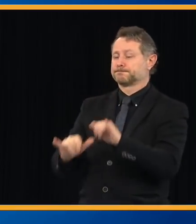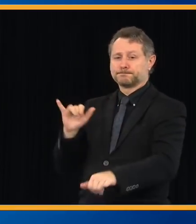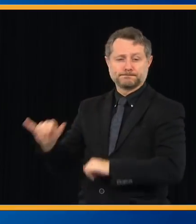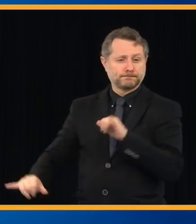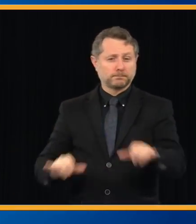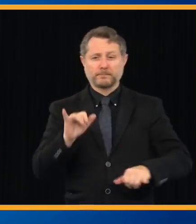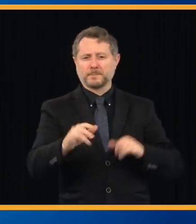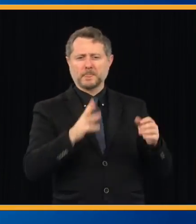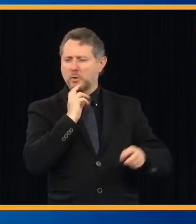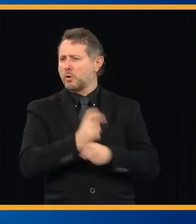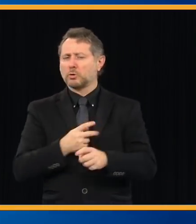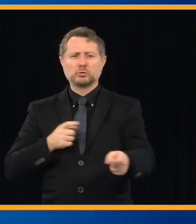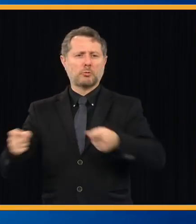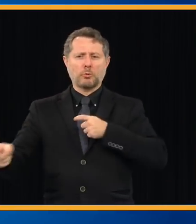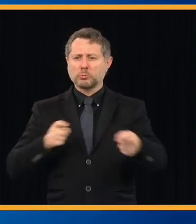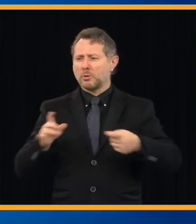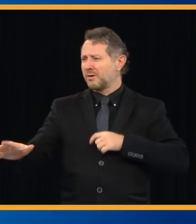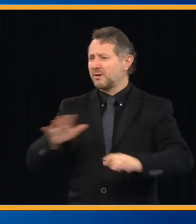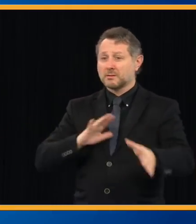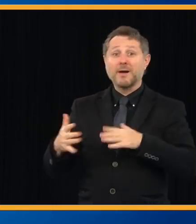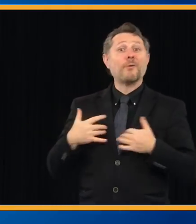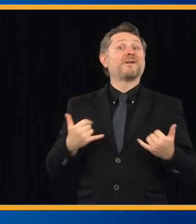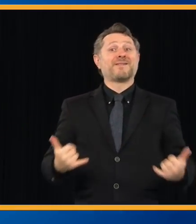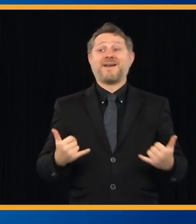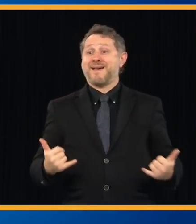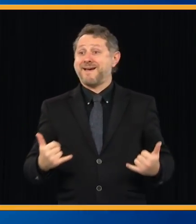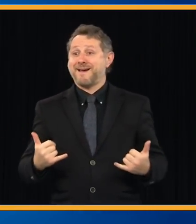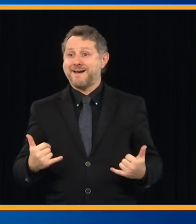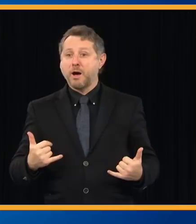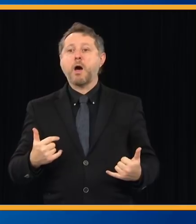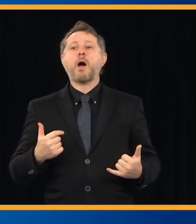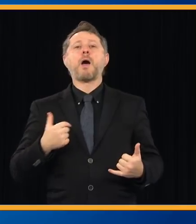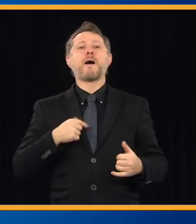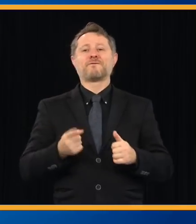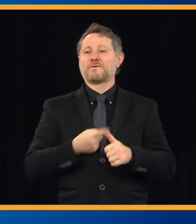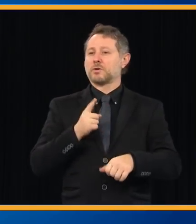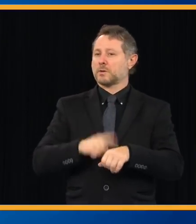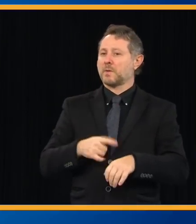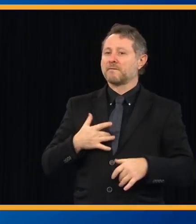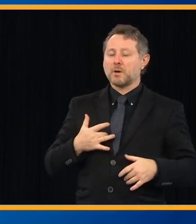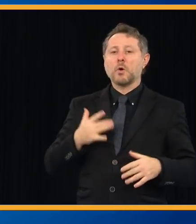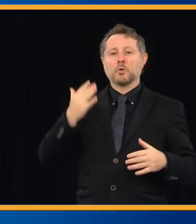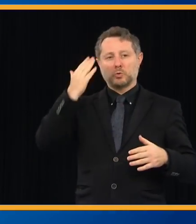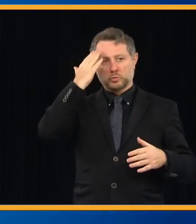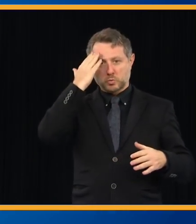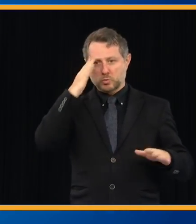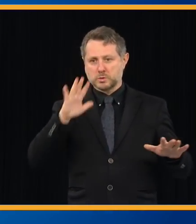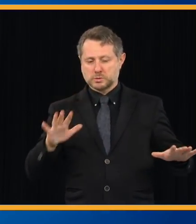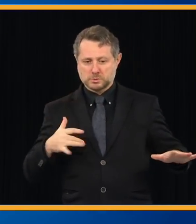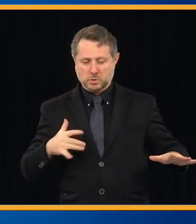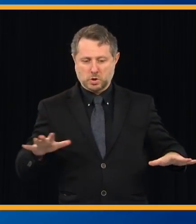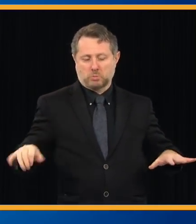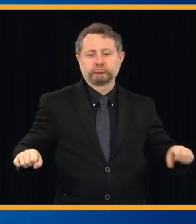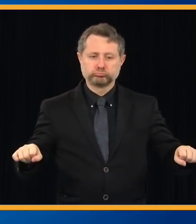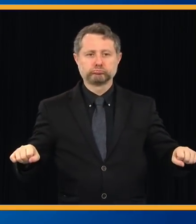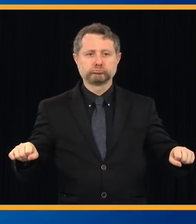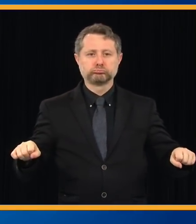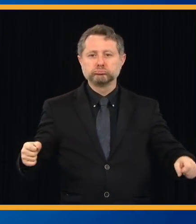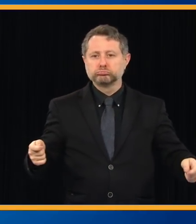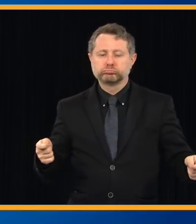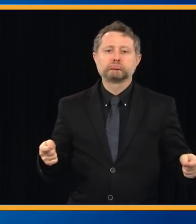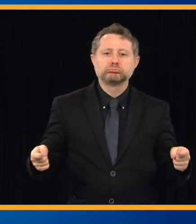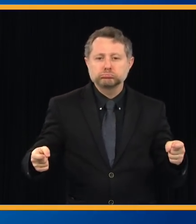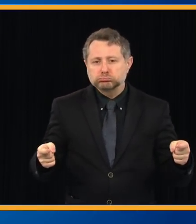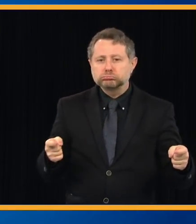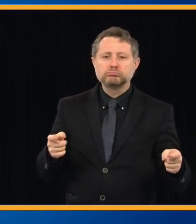it. Now, I feel for the first time we're actually ahead of it. We have showed that we can control the beast. If